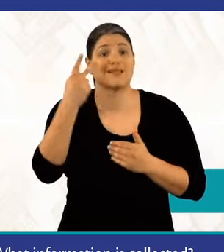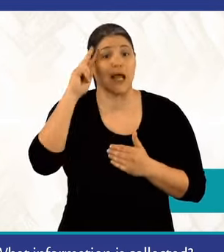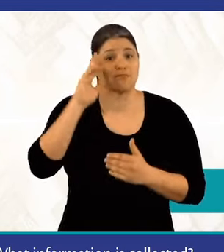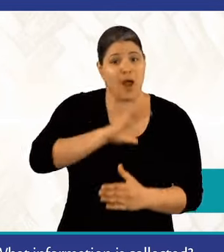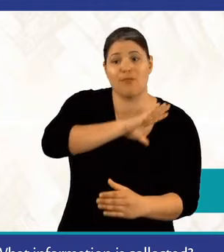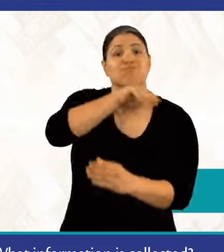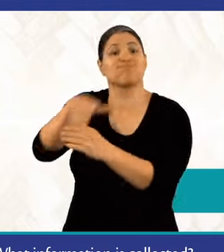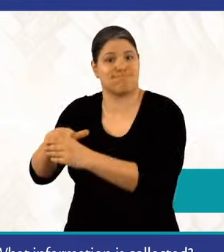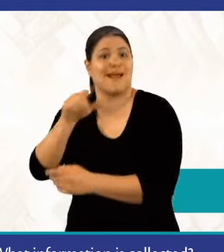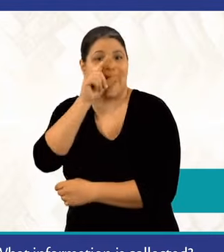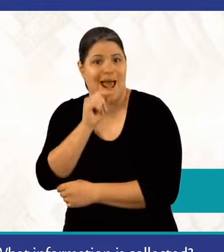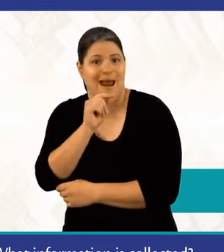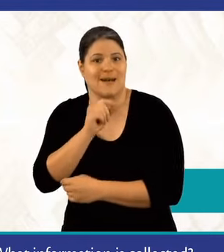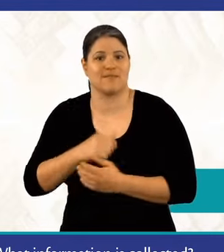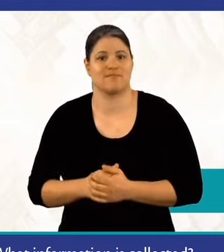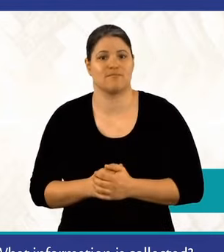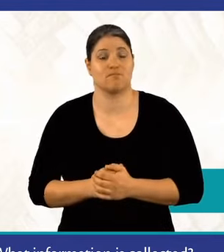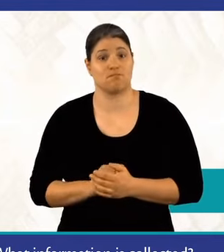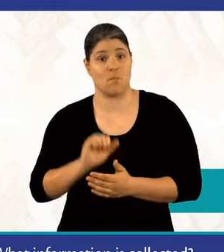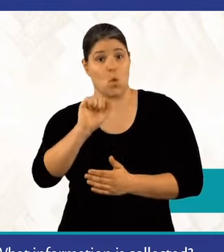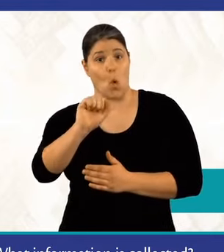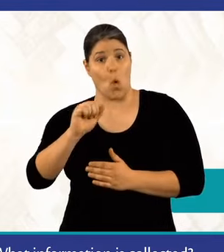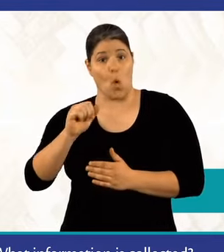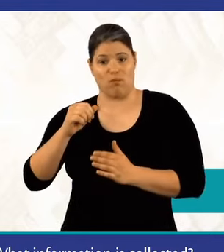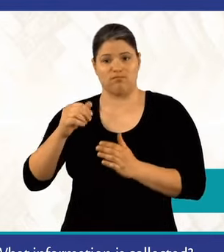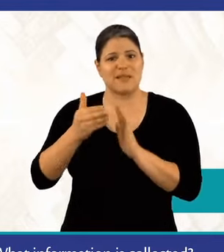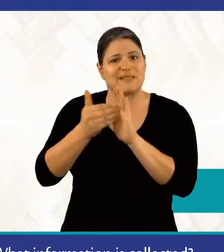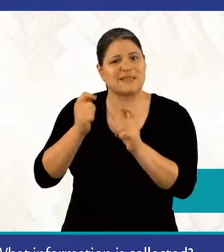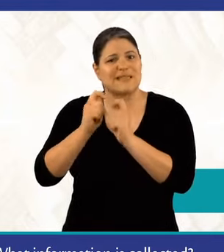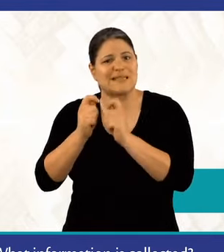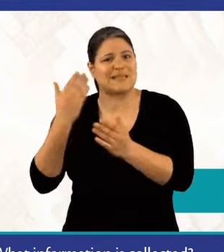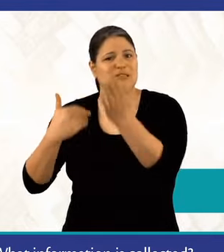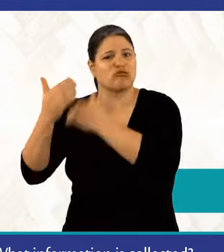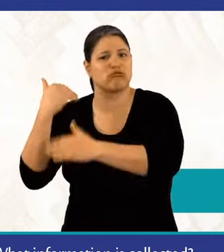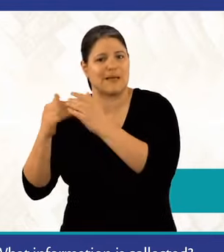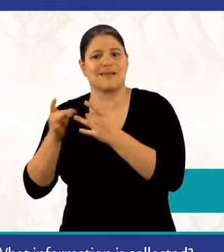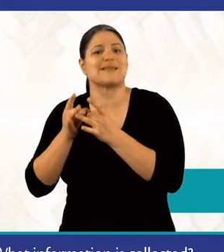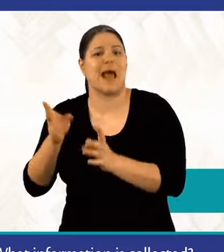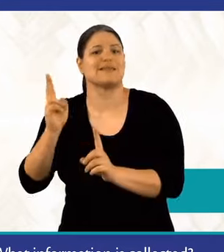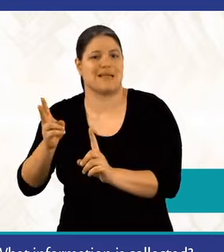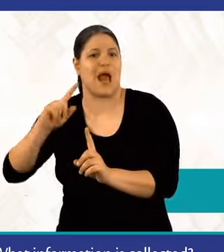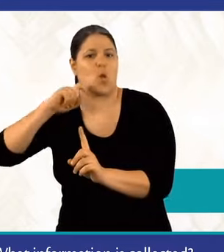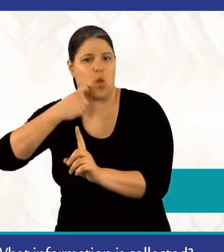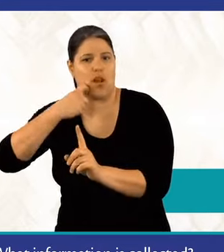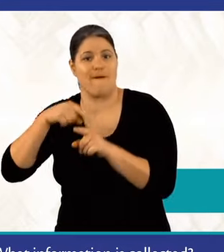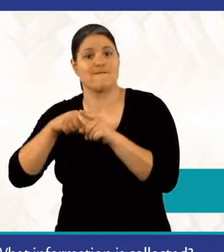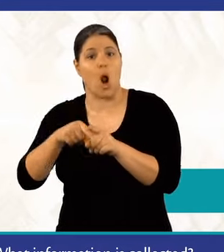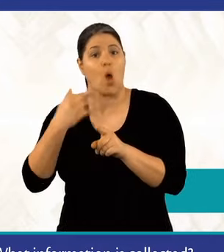You can rejoin the program at any time, and your screening history with the program will recommence with your most recent smear.